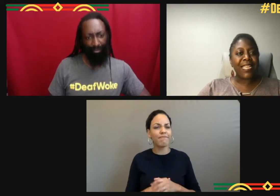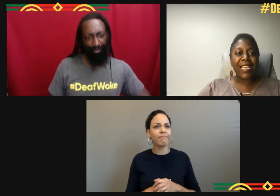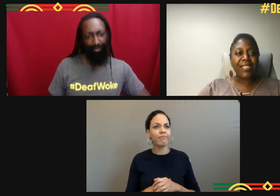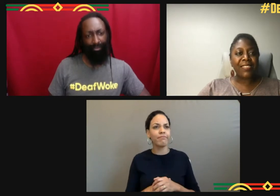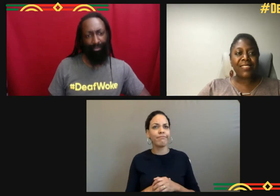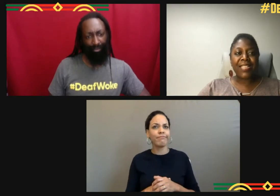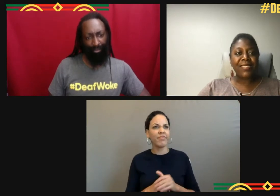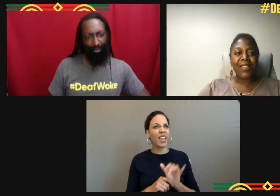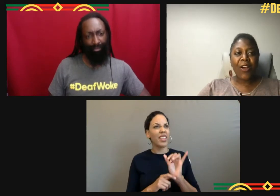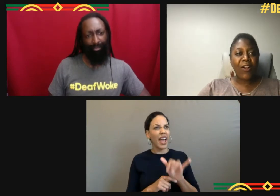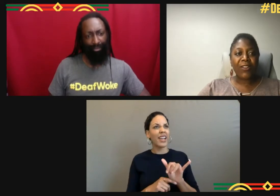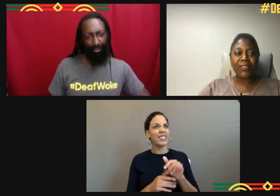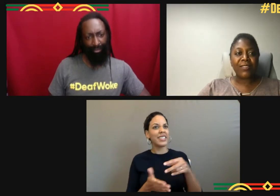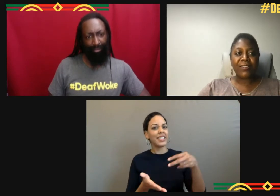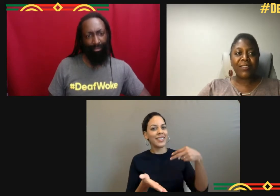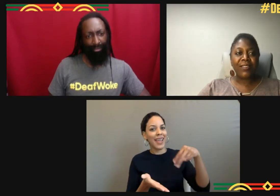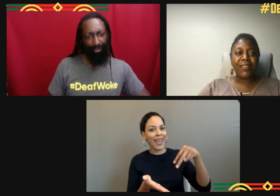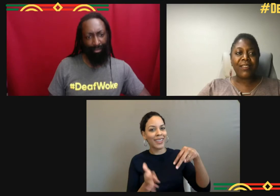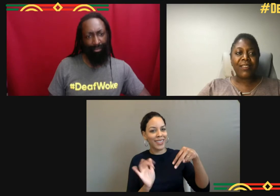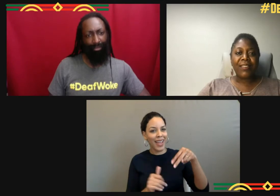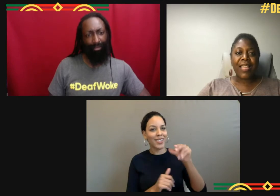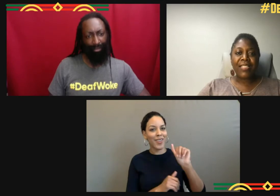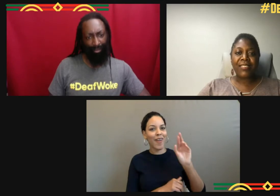That's the dance. That's the art.